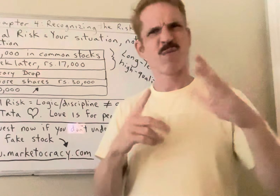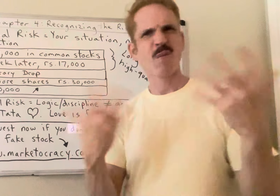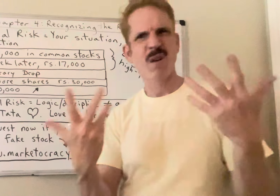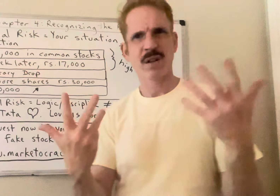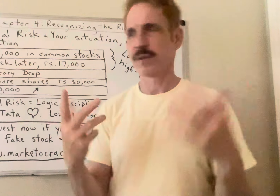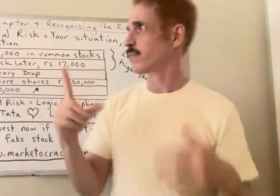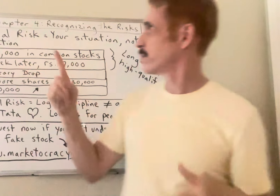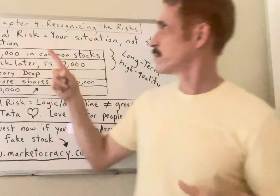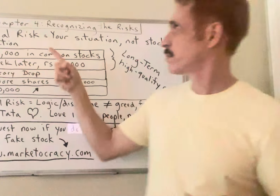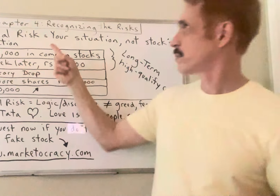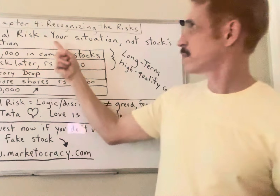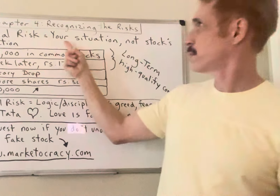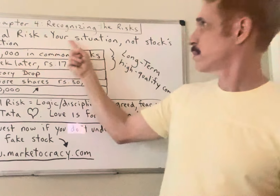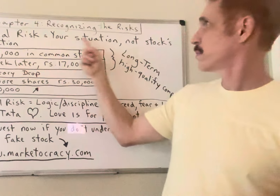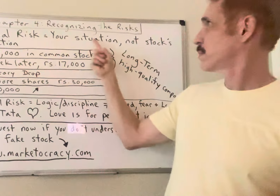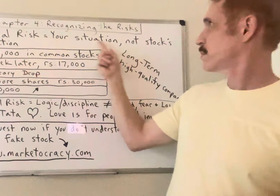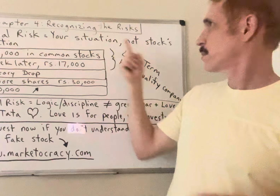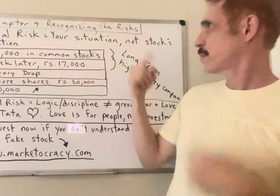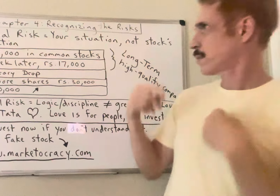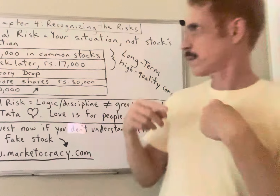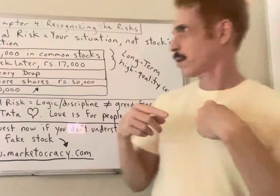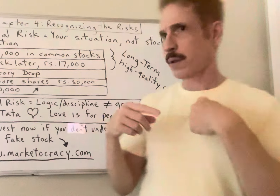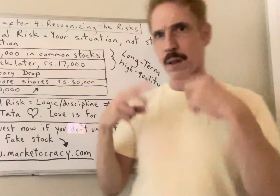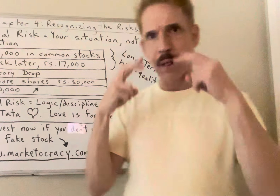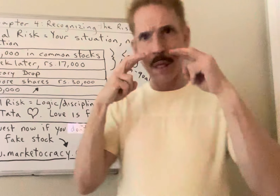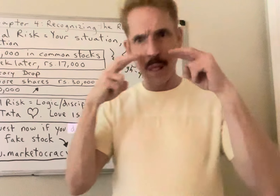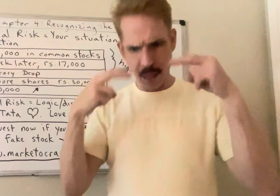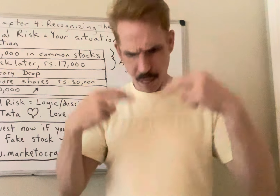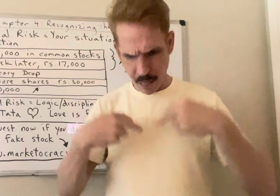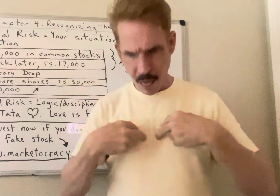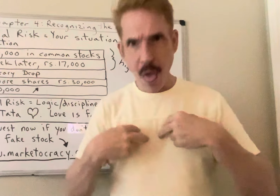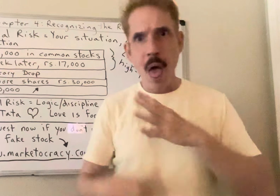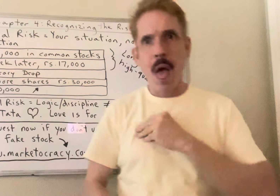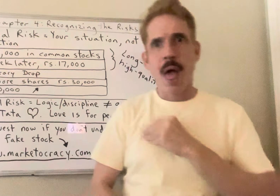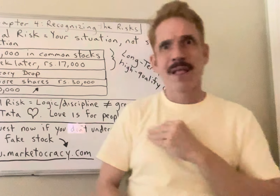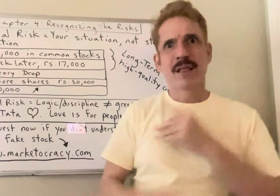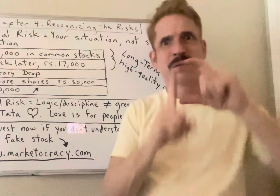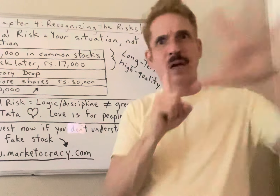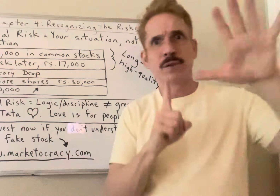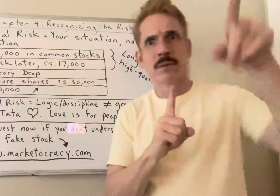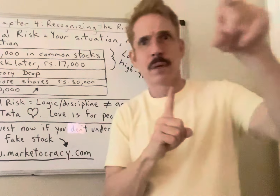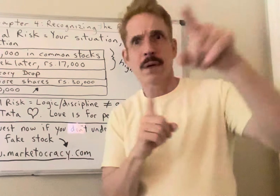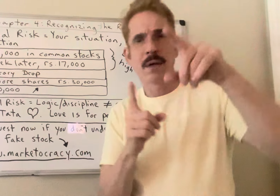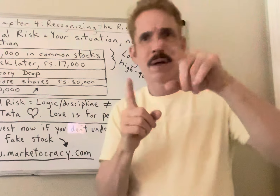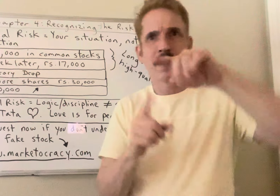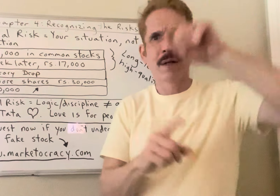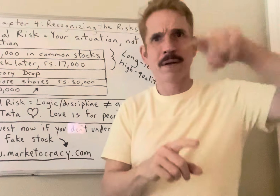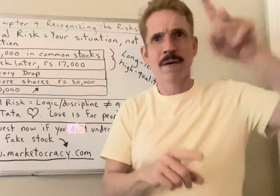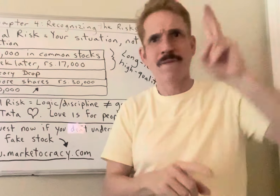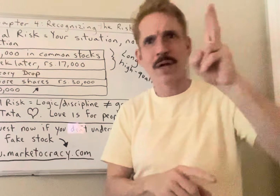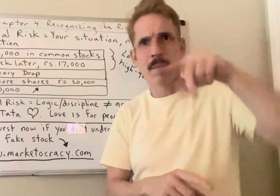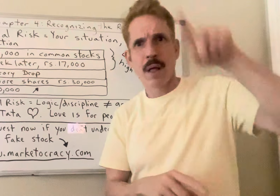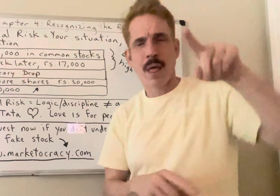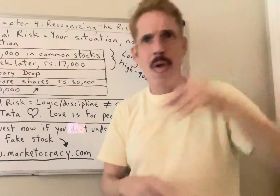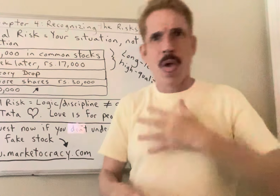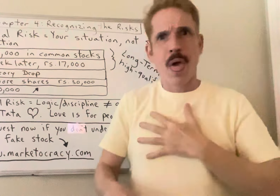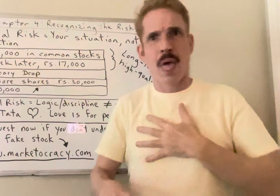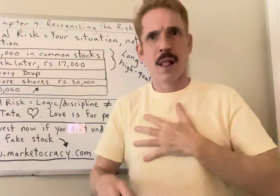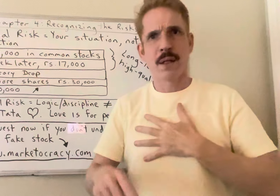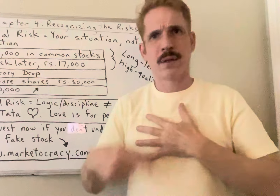too good, too accurate. And they asked them to kind of lighten up. He said, because